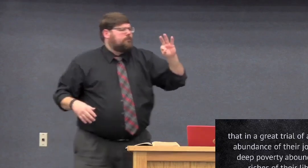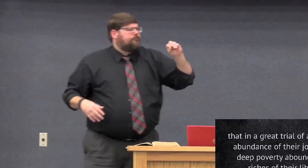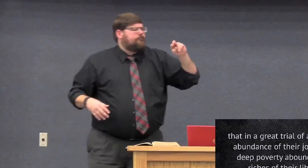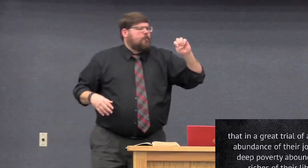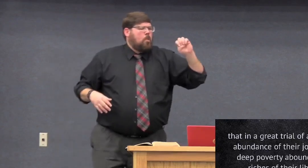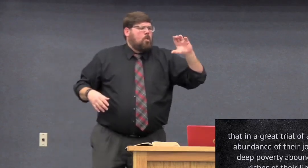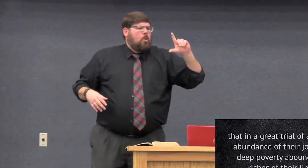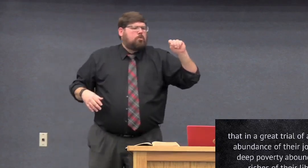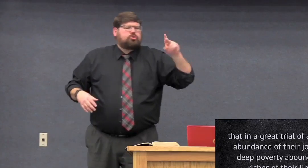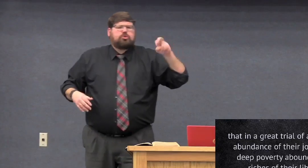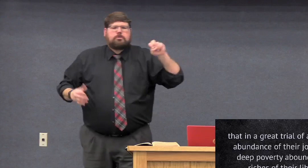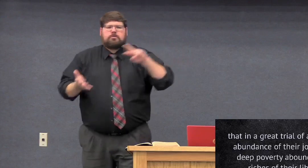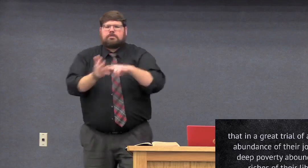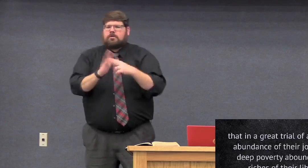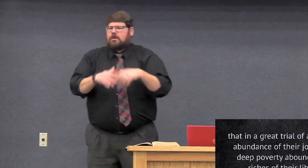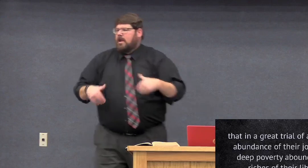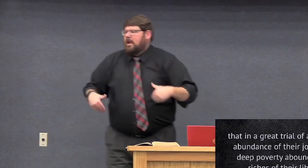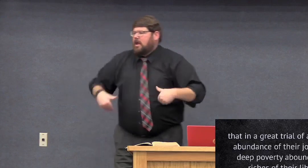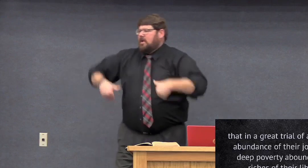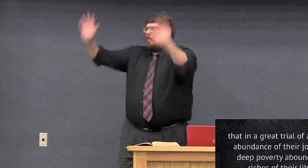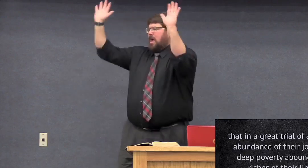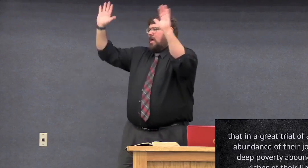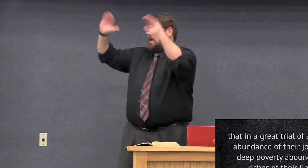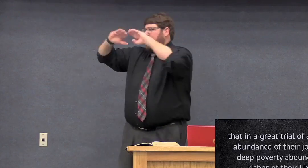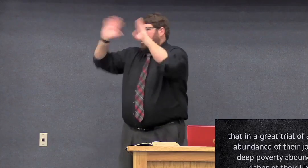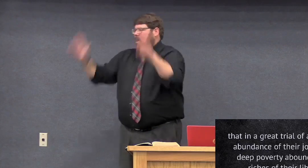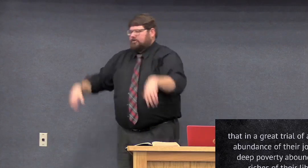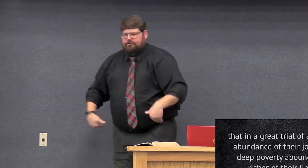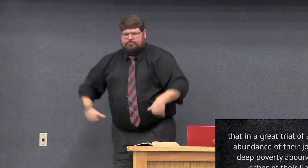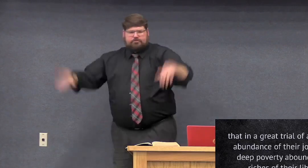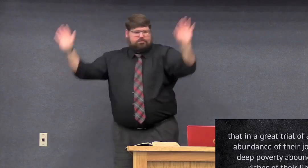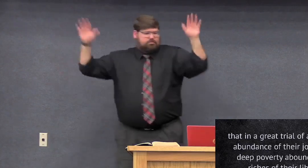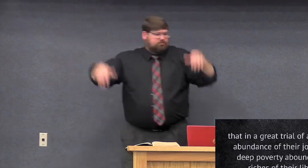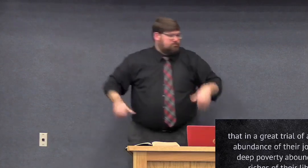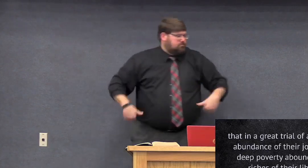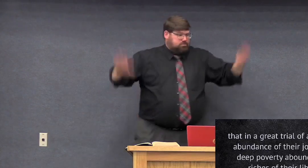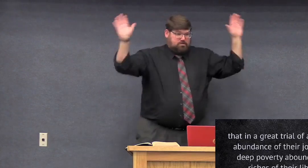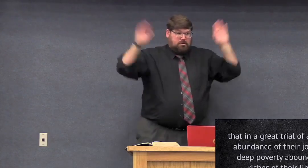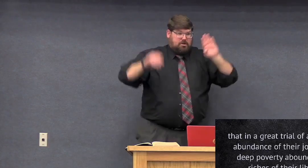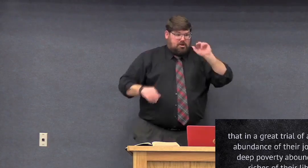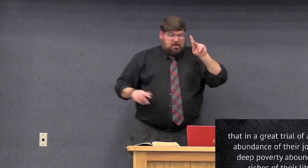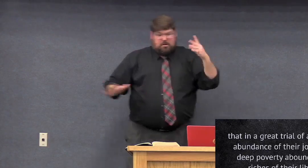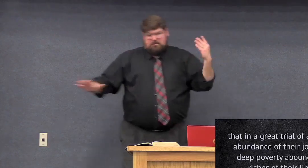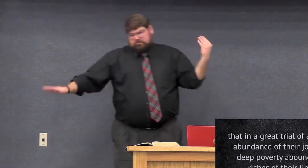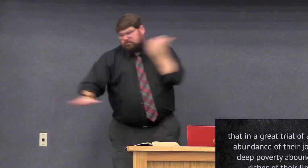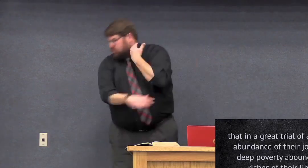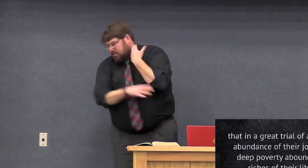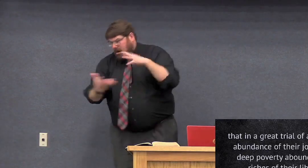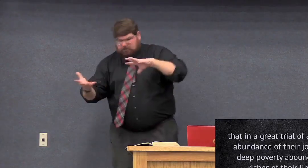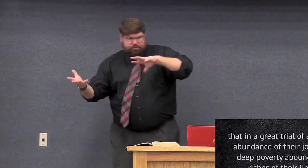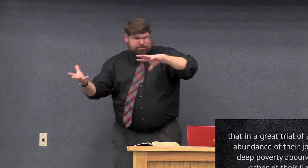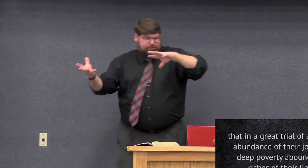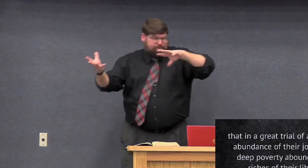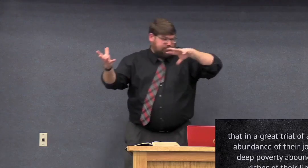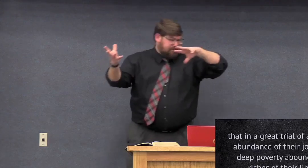foreclosed, and there was the economy was just in dire straits. Do you remember that? Well, that was the year